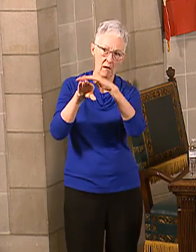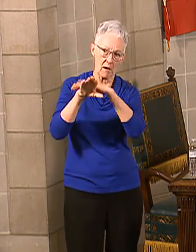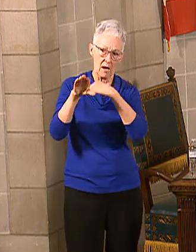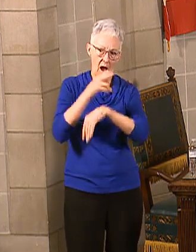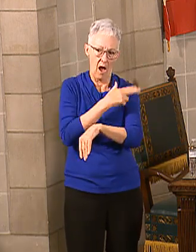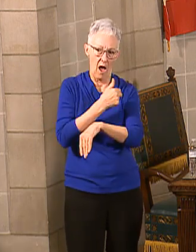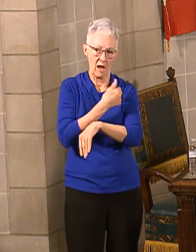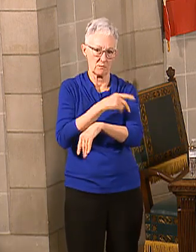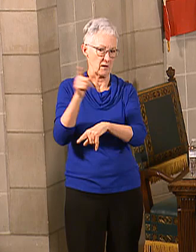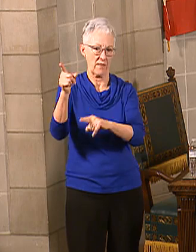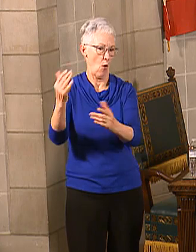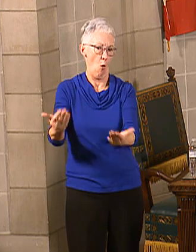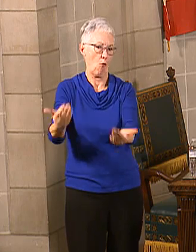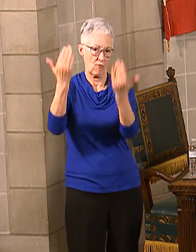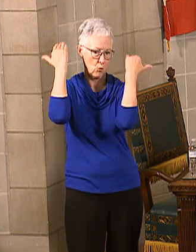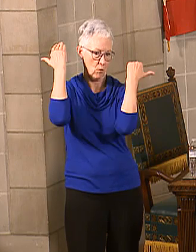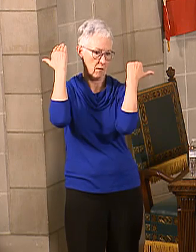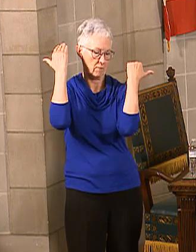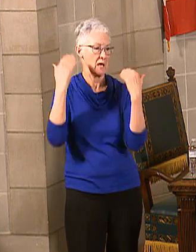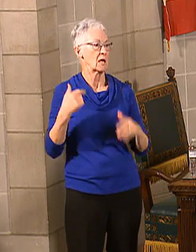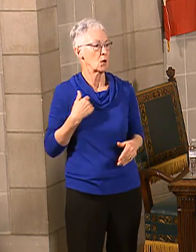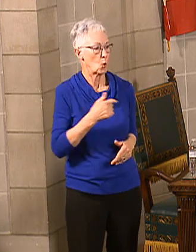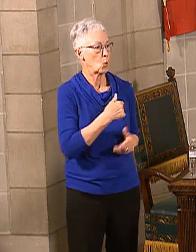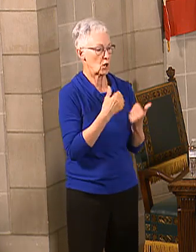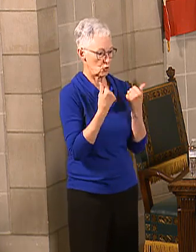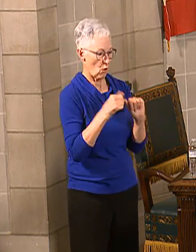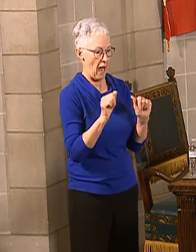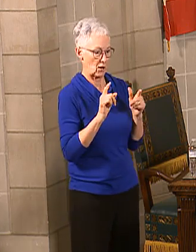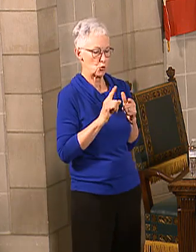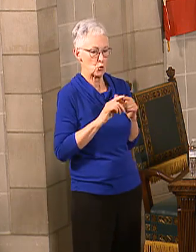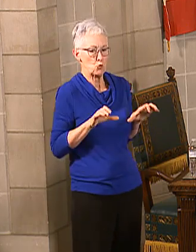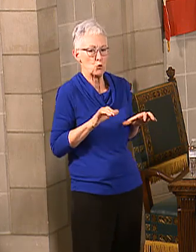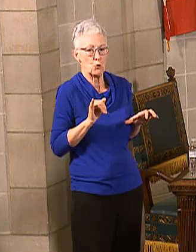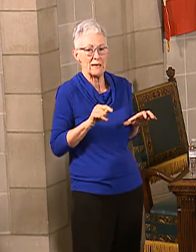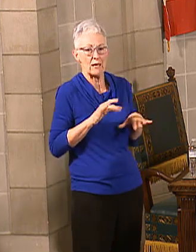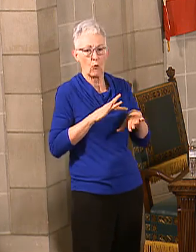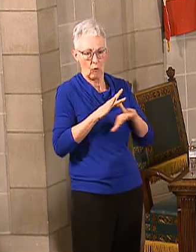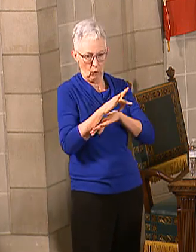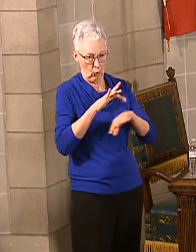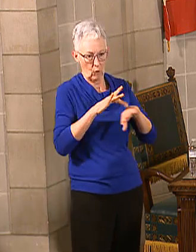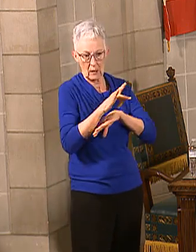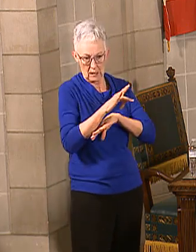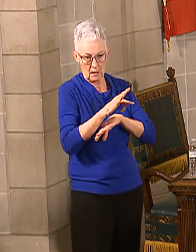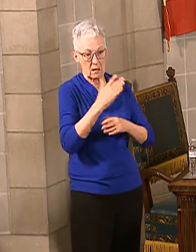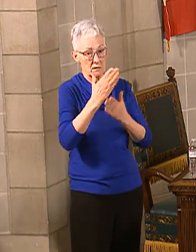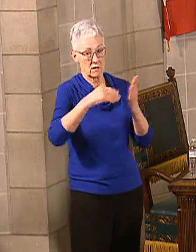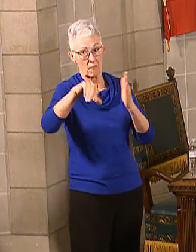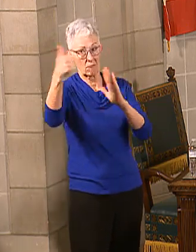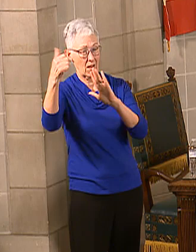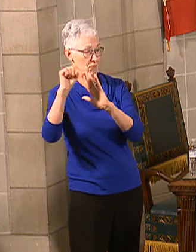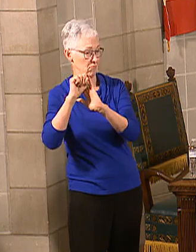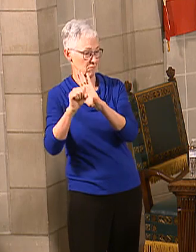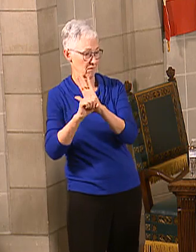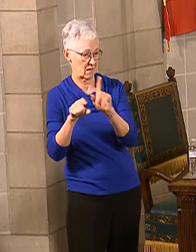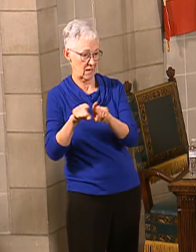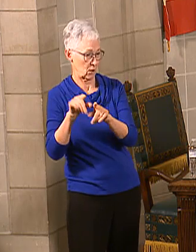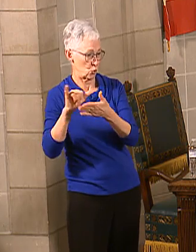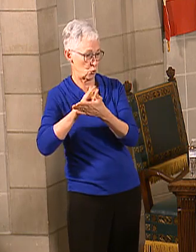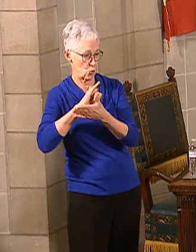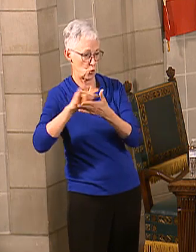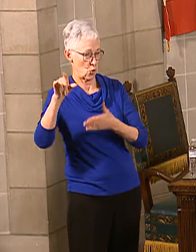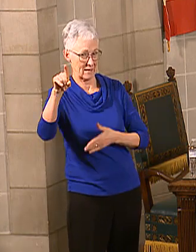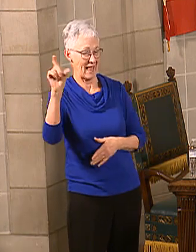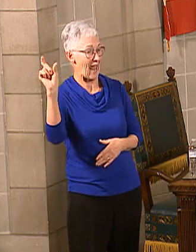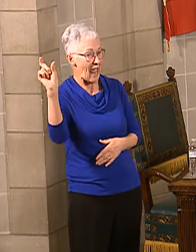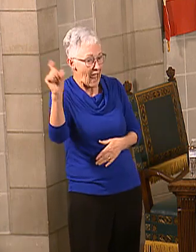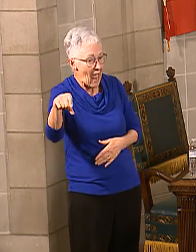taking the steps we are taking them early compared to other states like New York that have had to issue the kind of stay-at-home orders. They had different circumstances than we do.